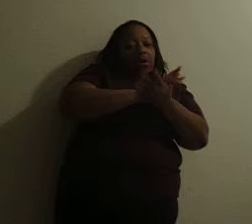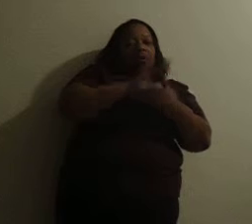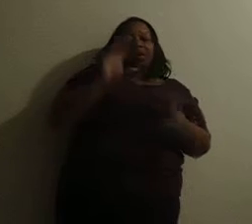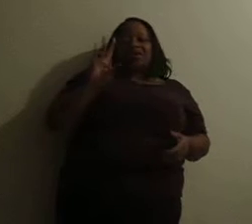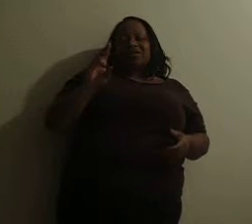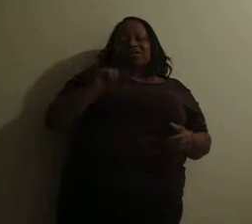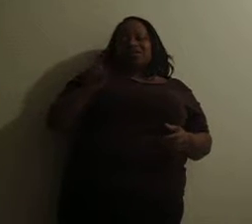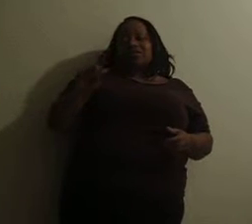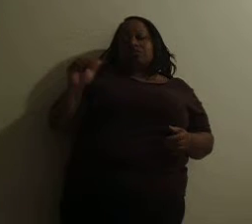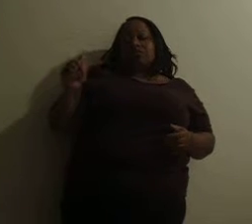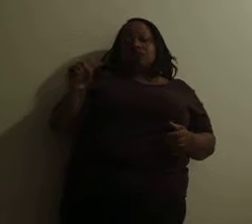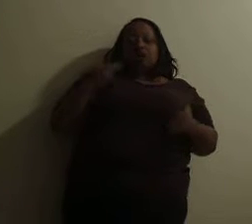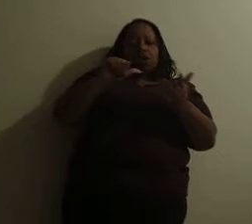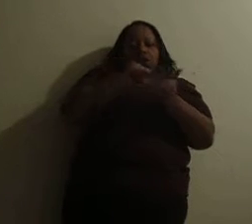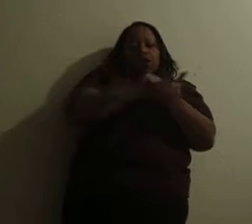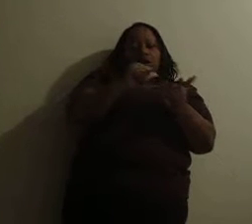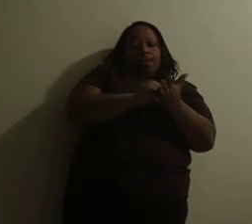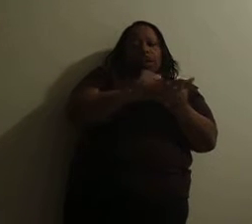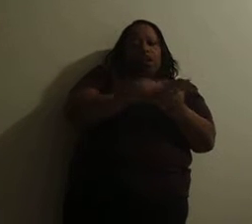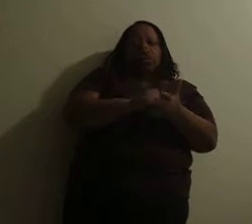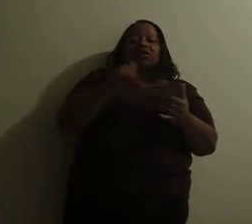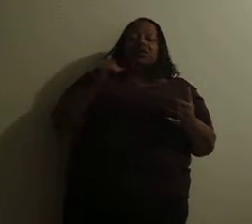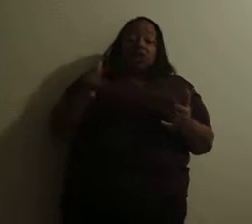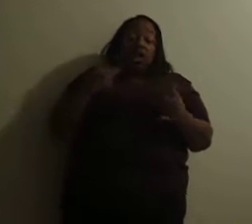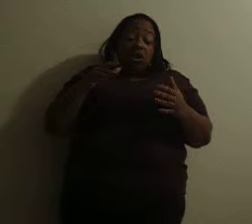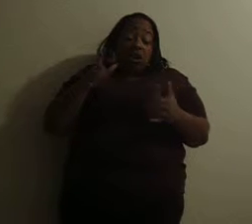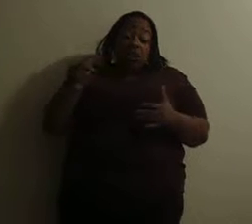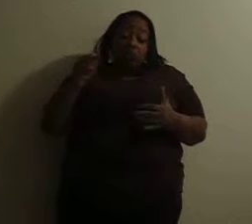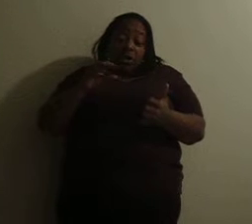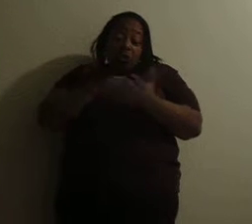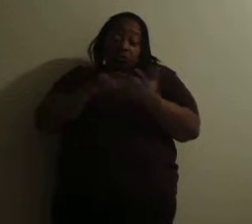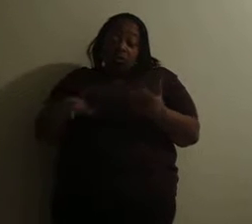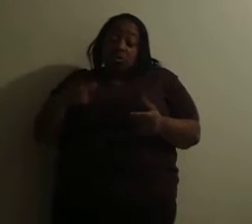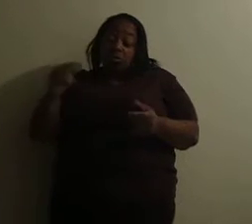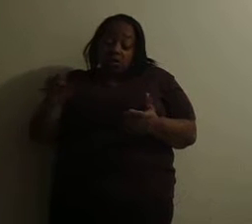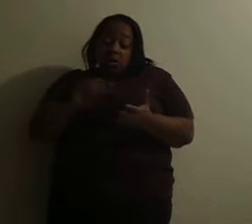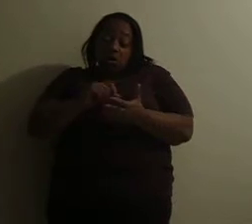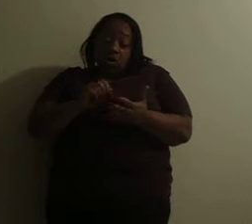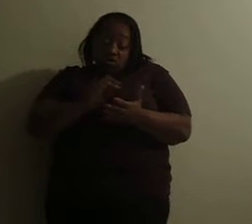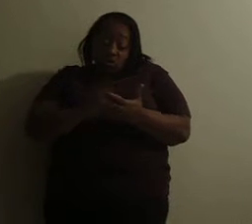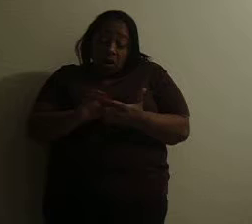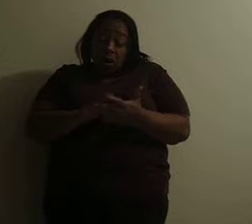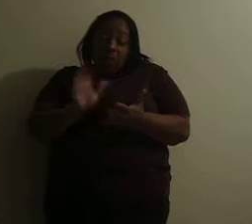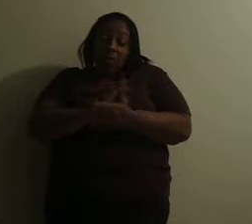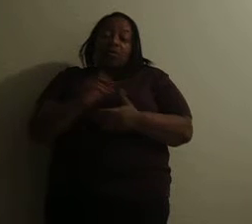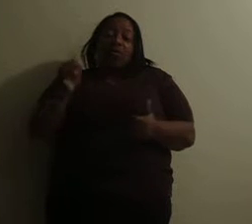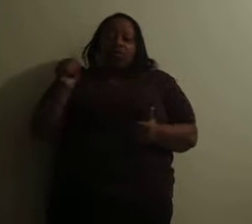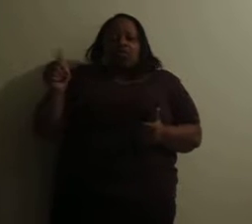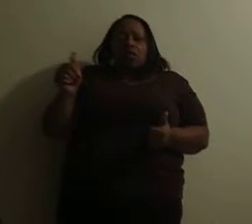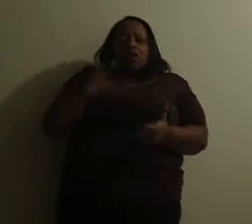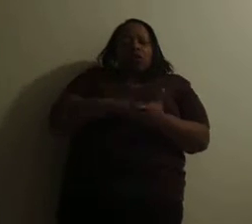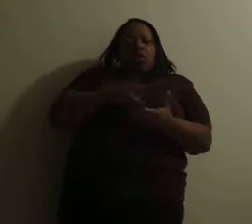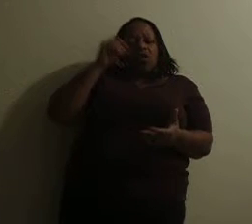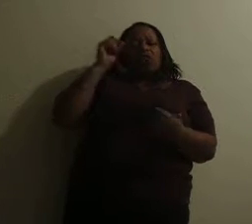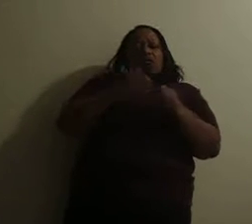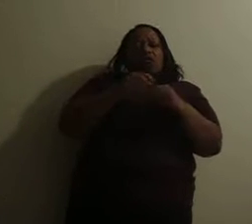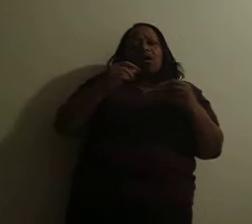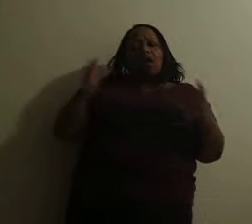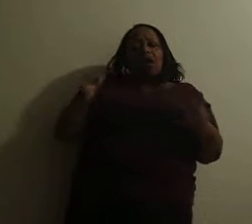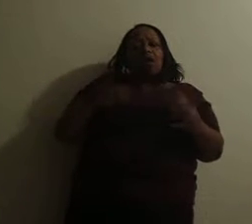that paper, they learned all kinds of things. They learned how psychologists talk about different issues in the area. They learned